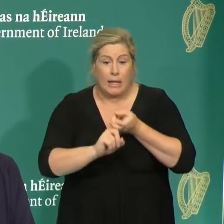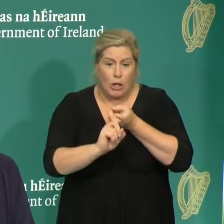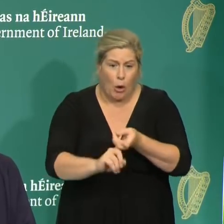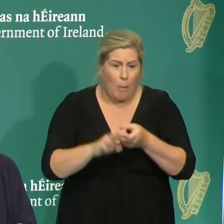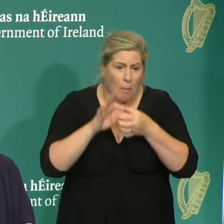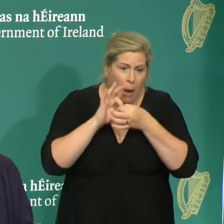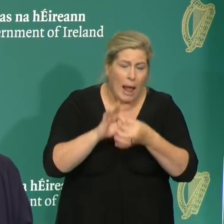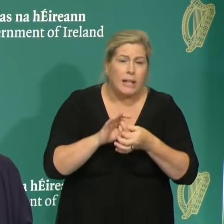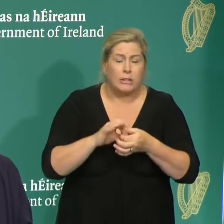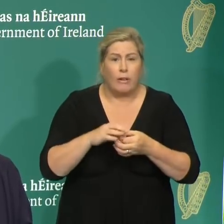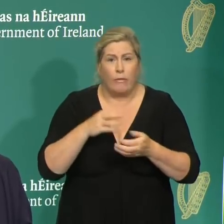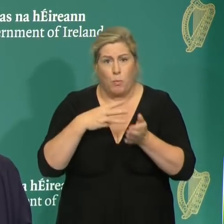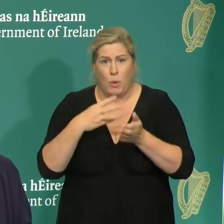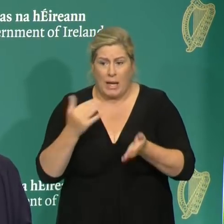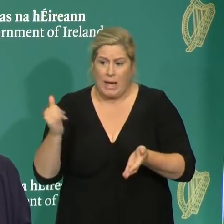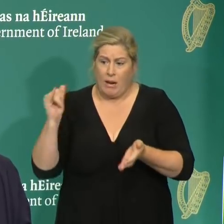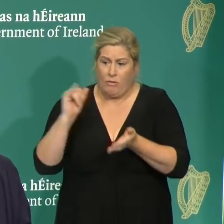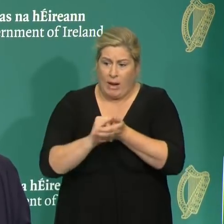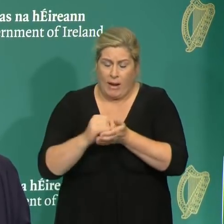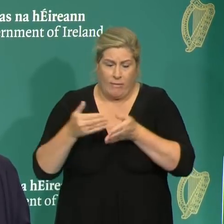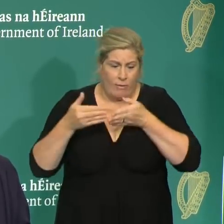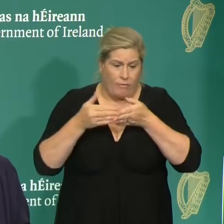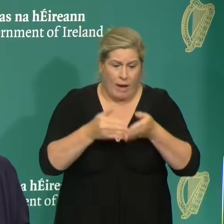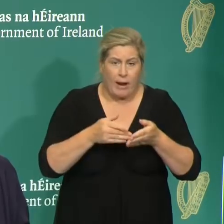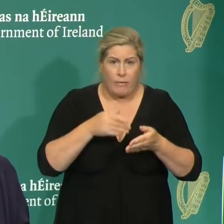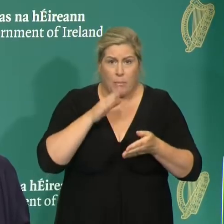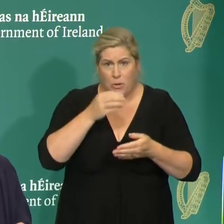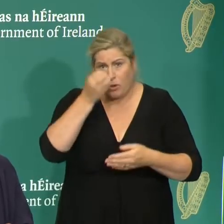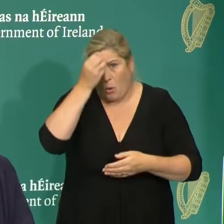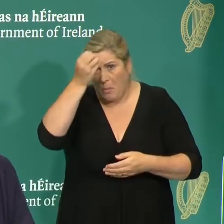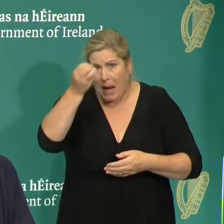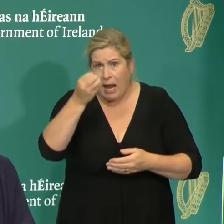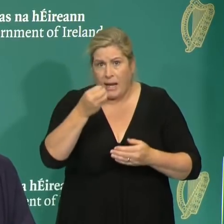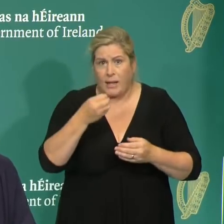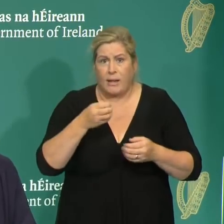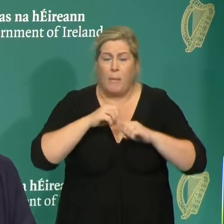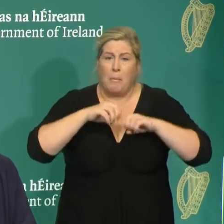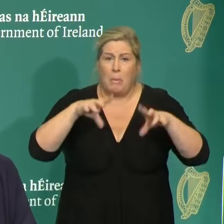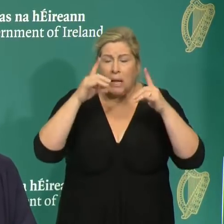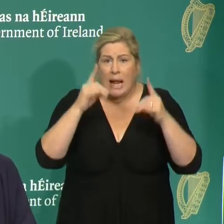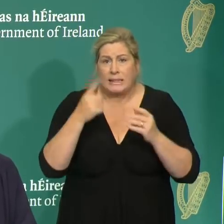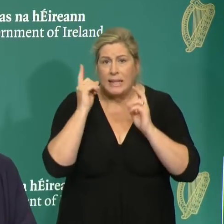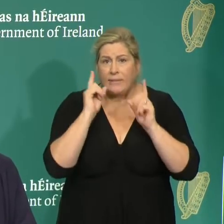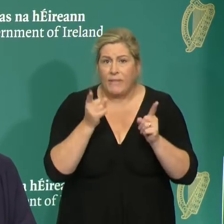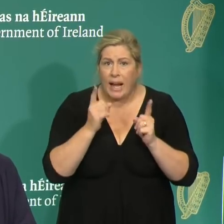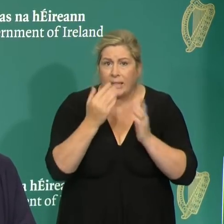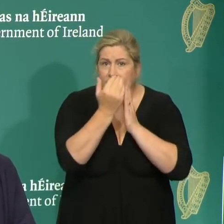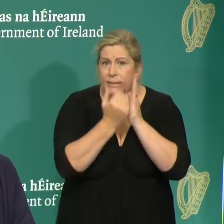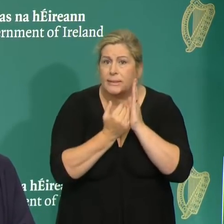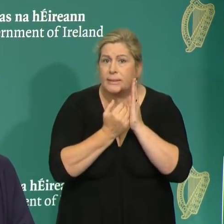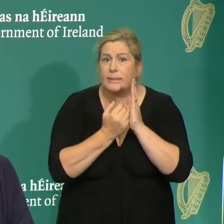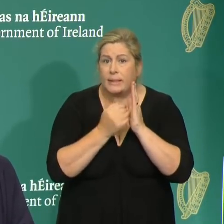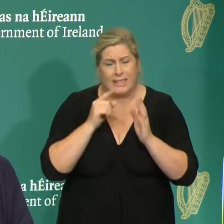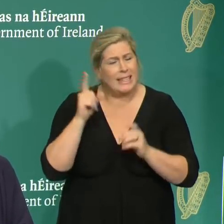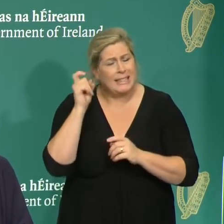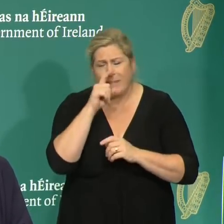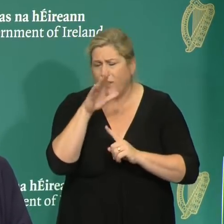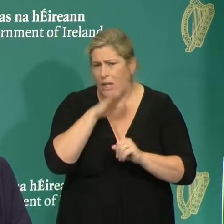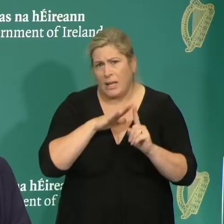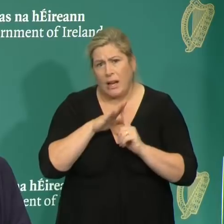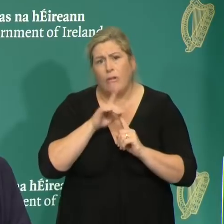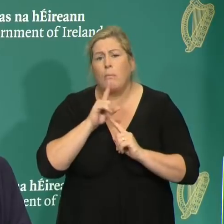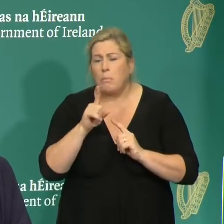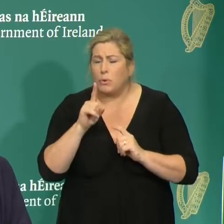of entry regarding the public health advice. This is another really difficult area where Government are trying to balance all